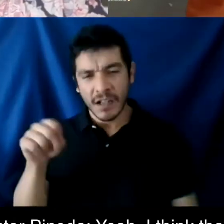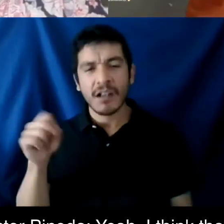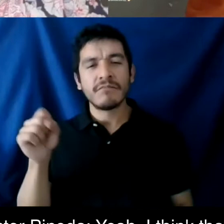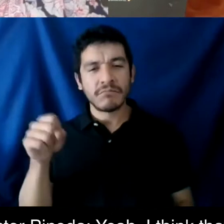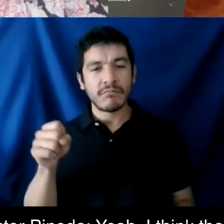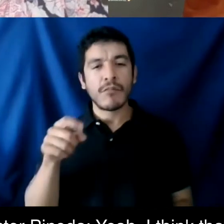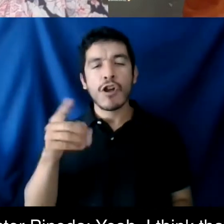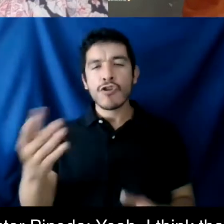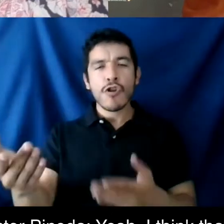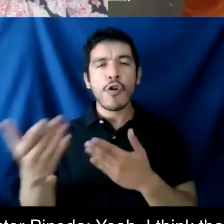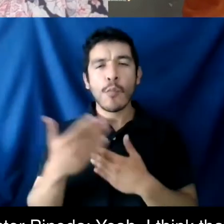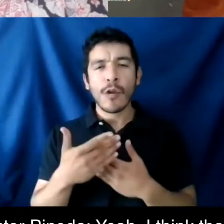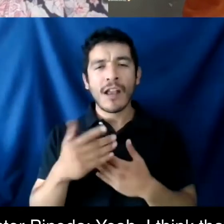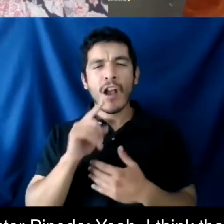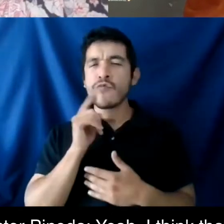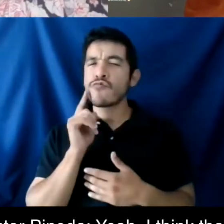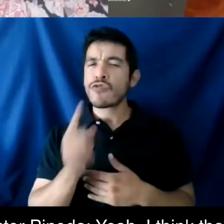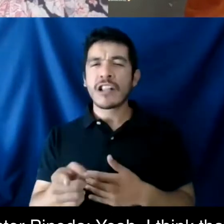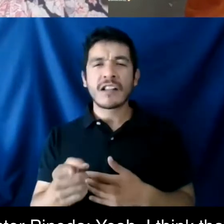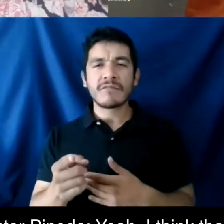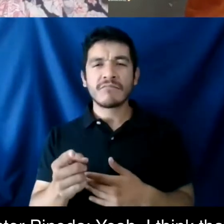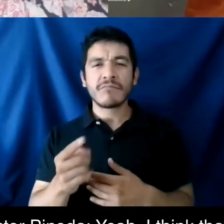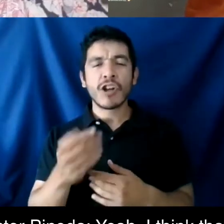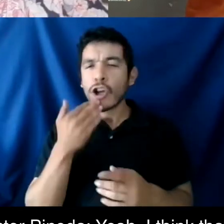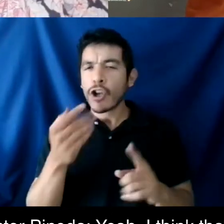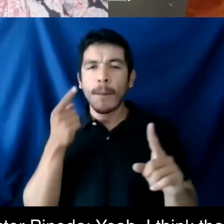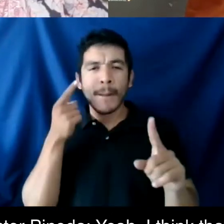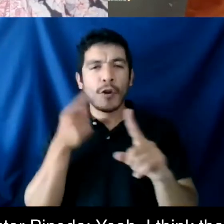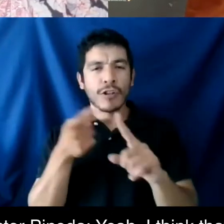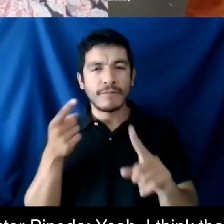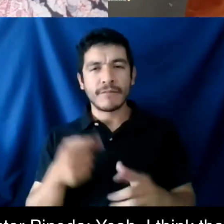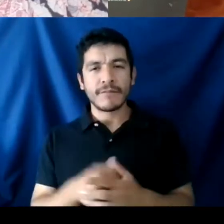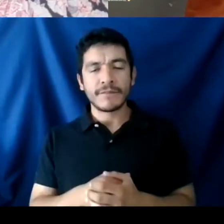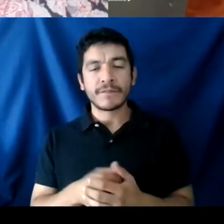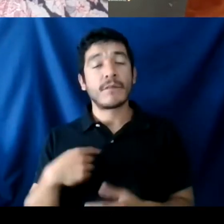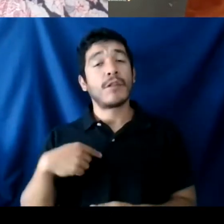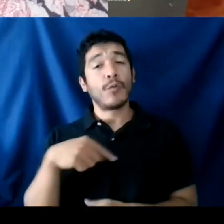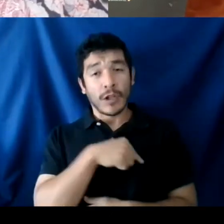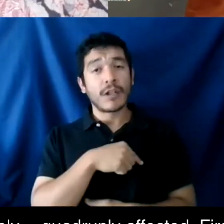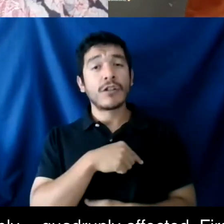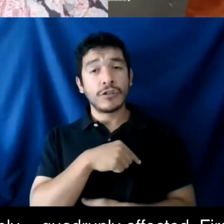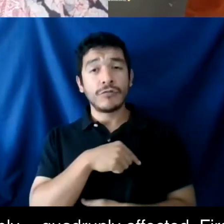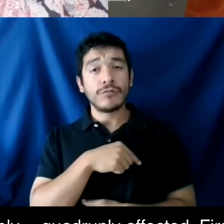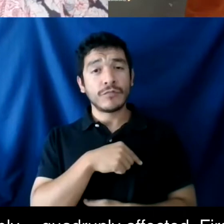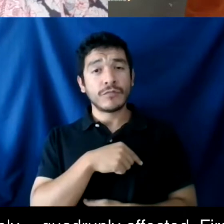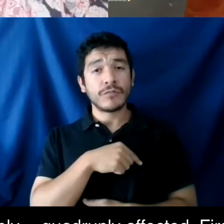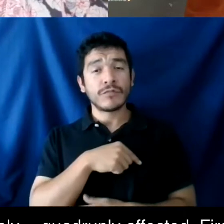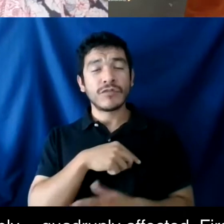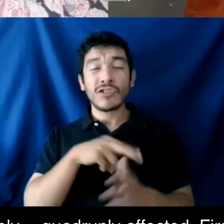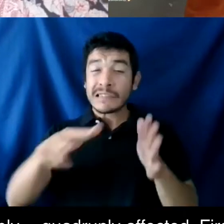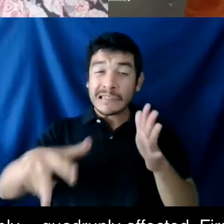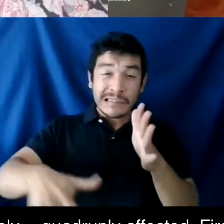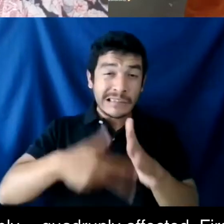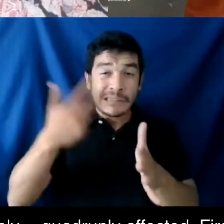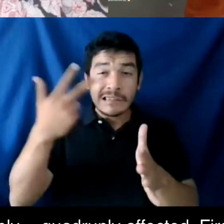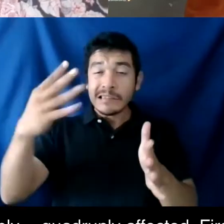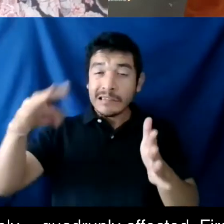you bring a really important point. We are triply,